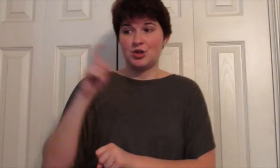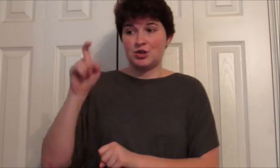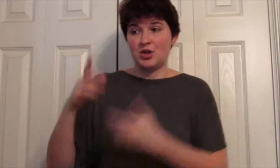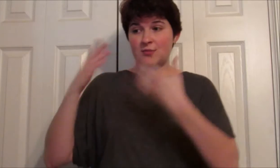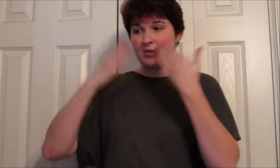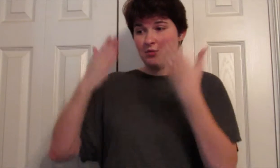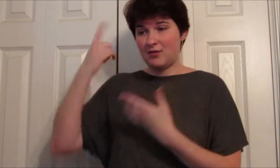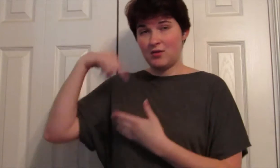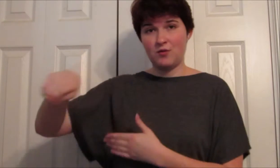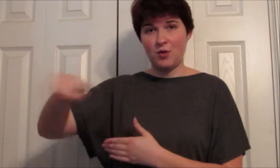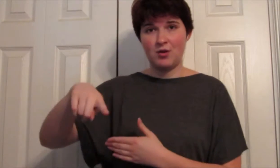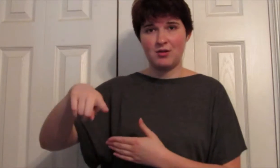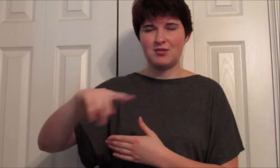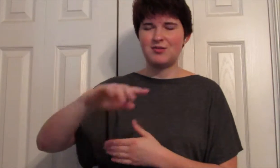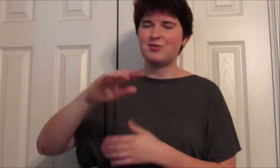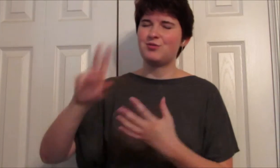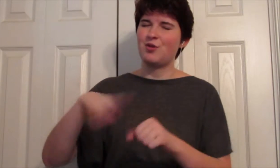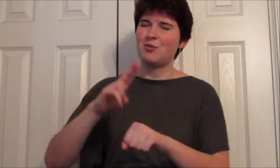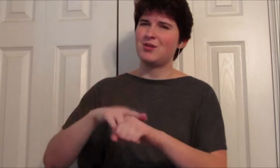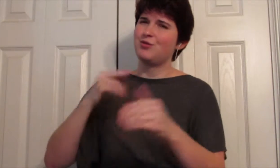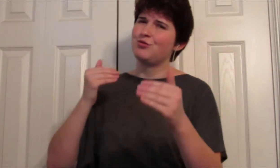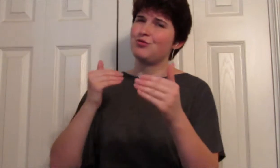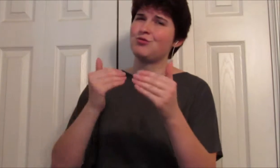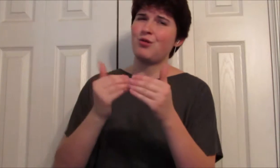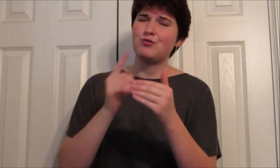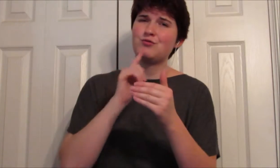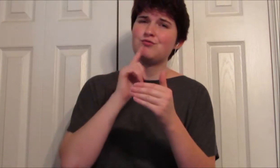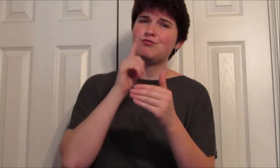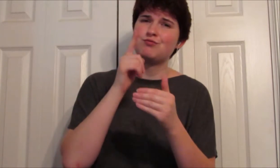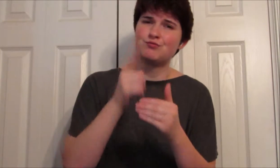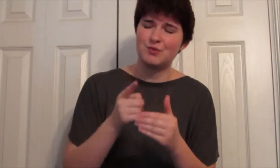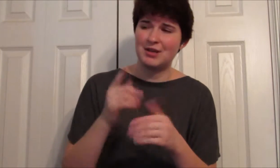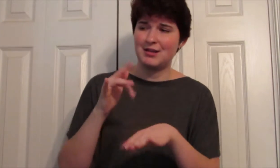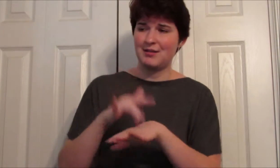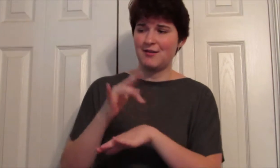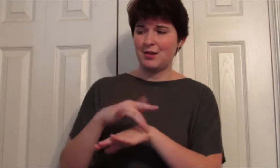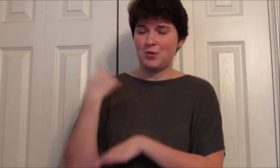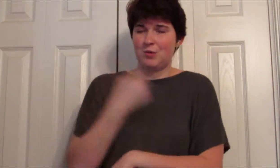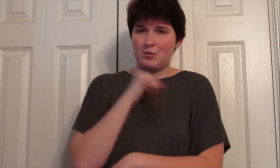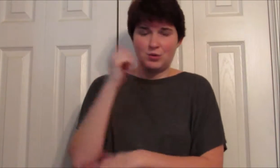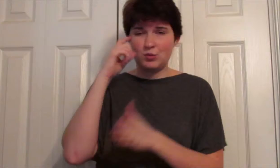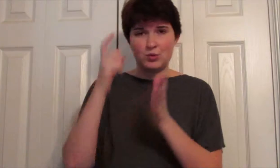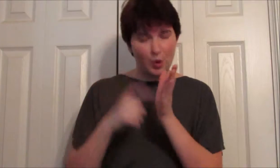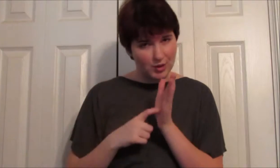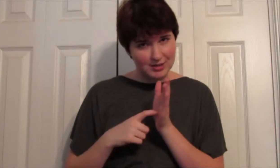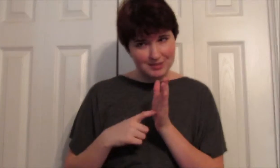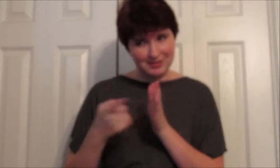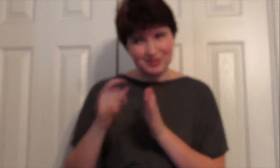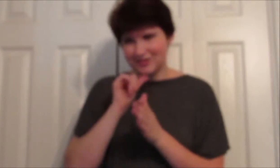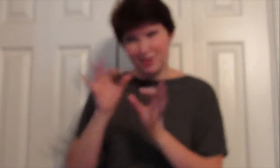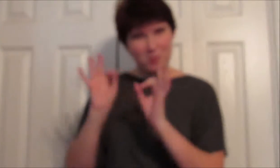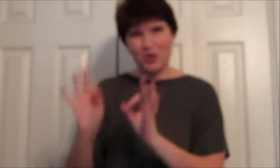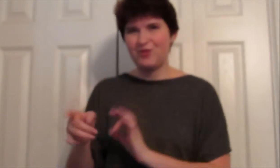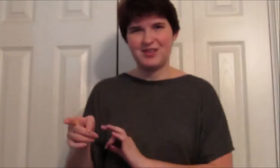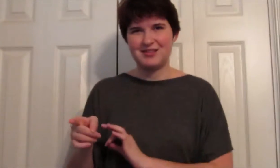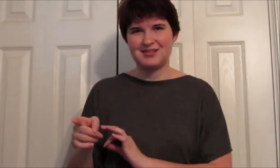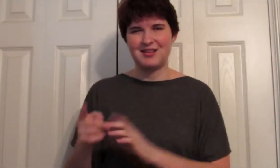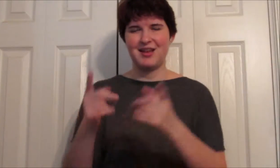really ought to be grateful for are usually much closer and much more real and much more available than we realize. They're just imperfect.